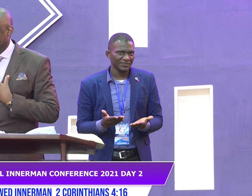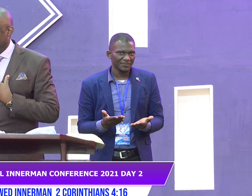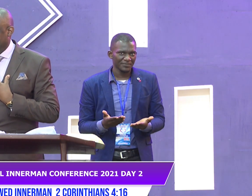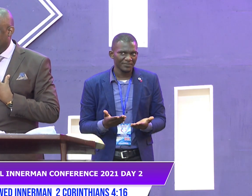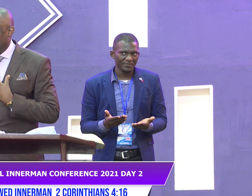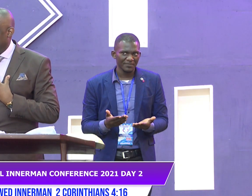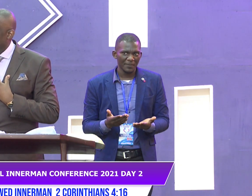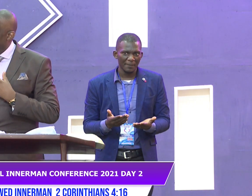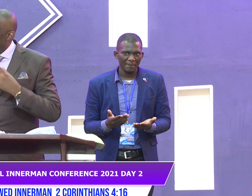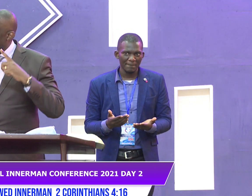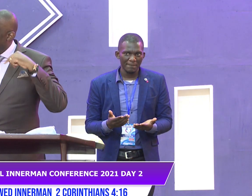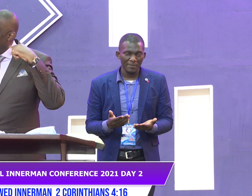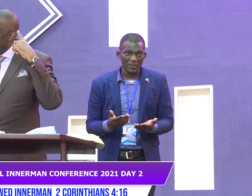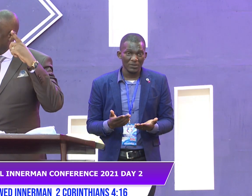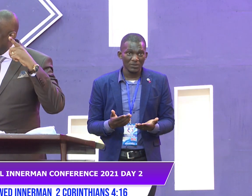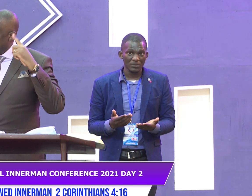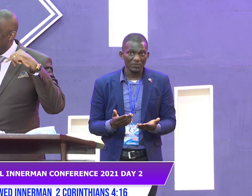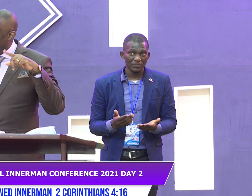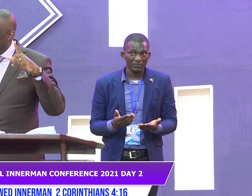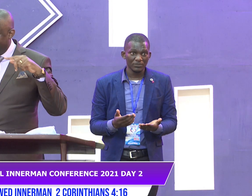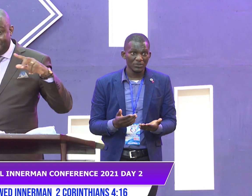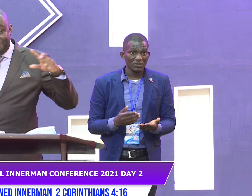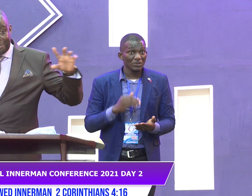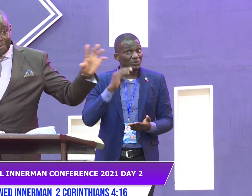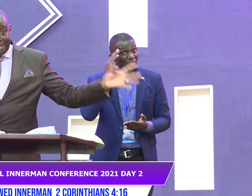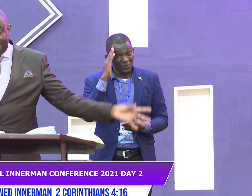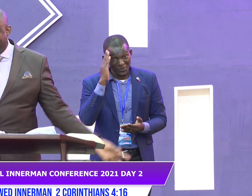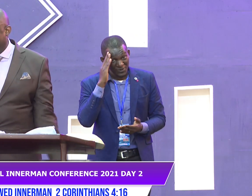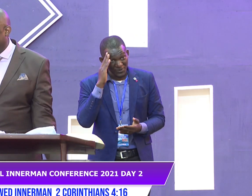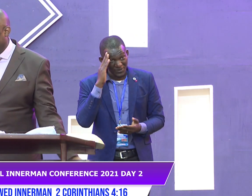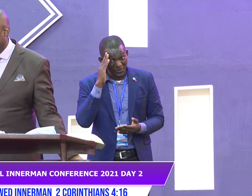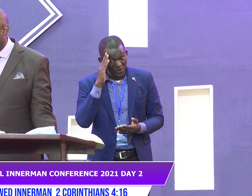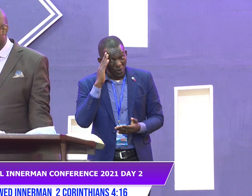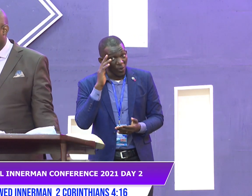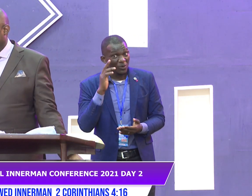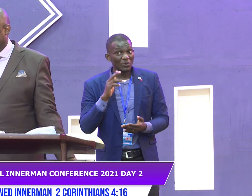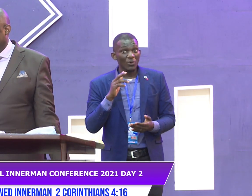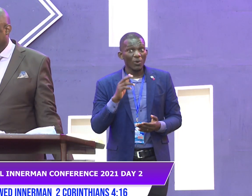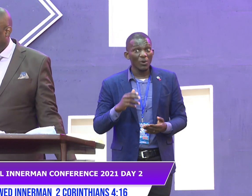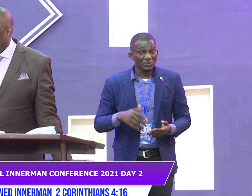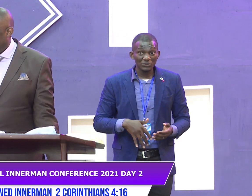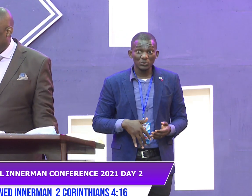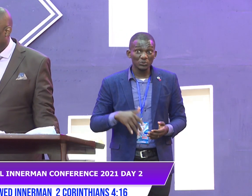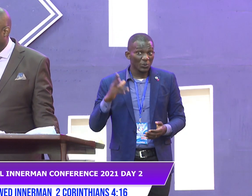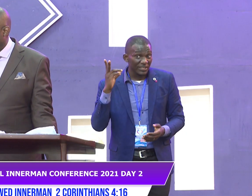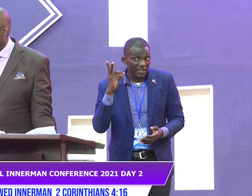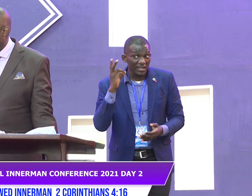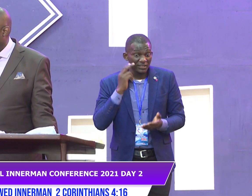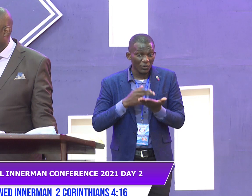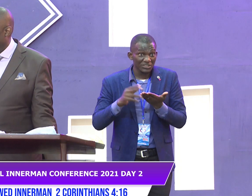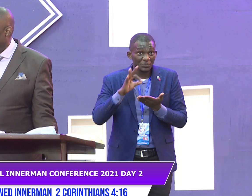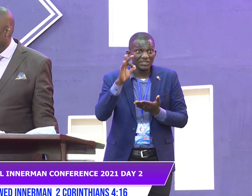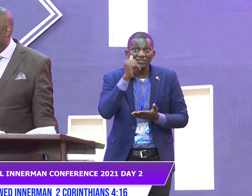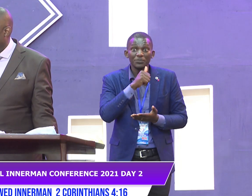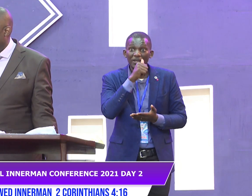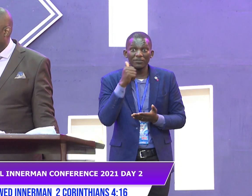him? Manyo kuulira kubera private no gonda olumu kubera no public. No, hearing is private,